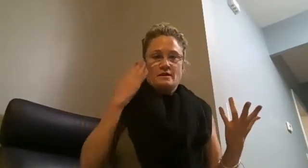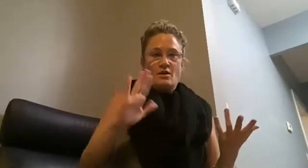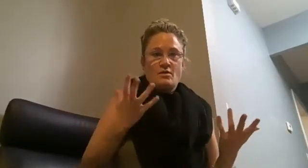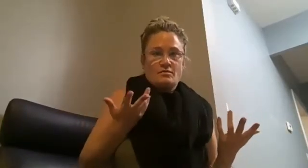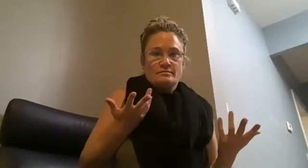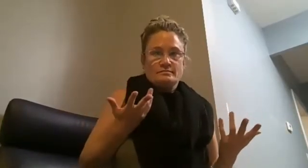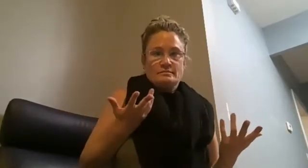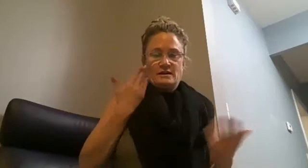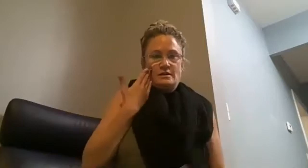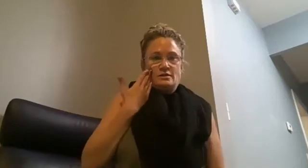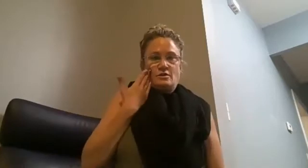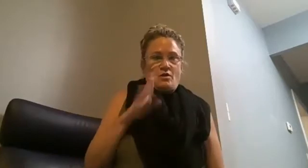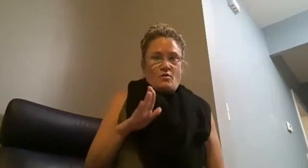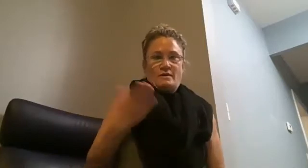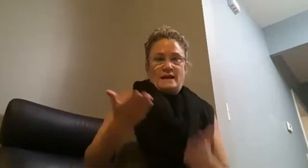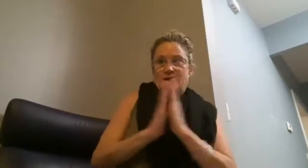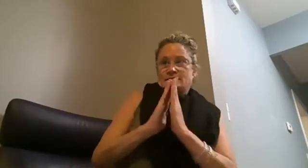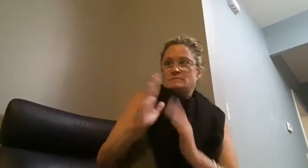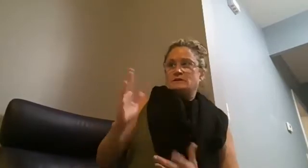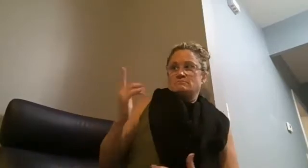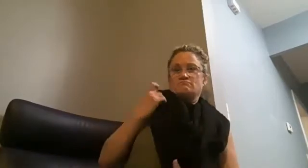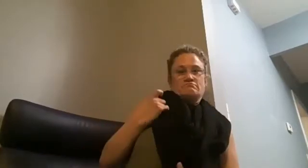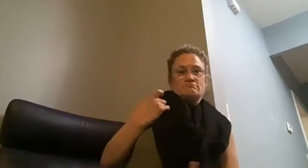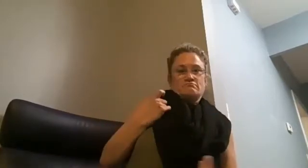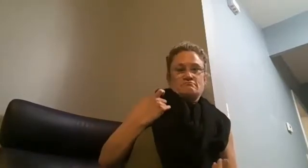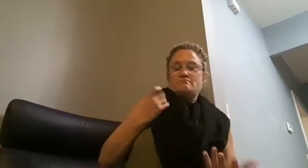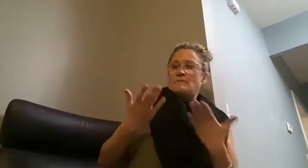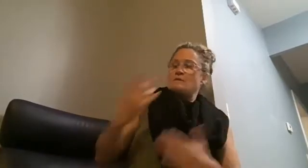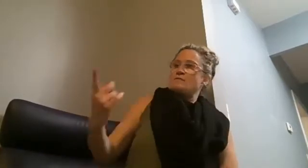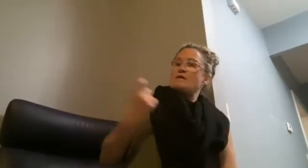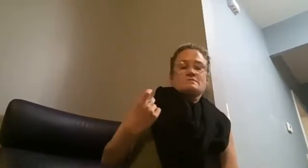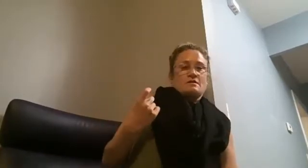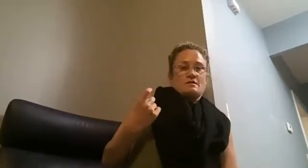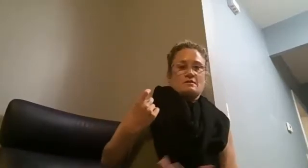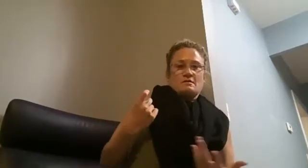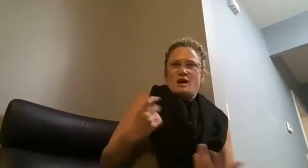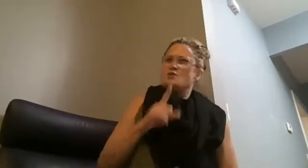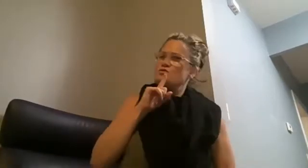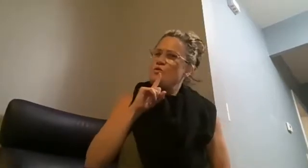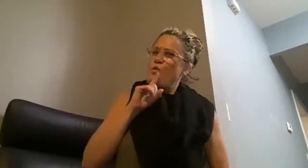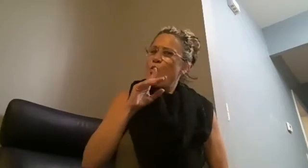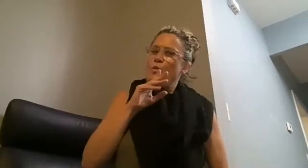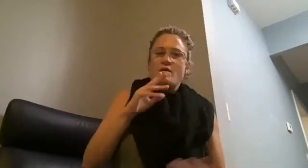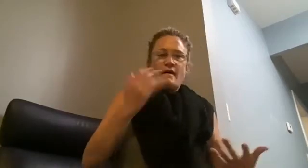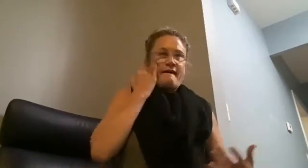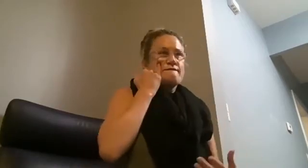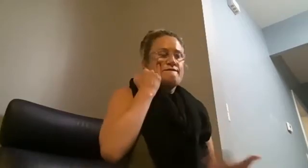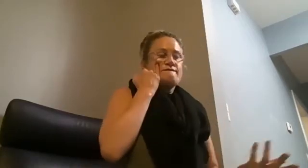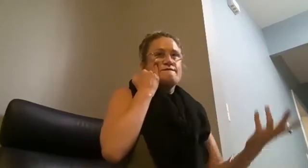didn't know when he asked me that question, he might have been asking, are you willing, if for some reason you find yourself in rural Turkey